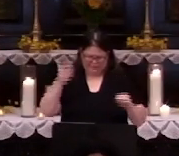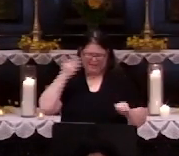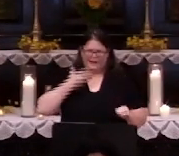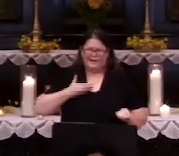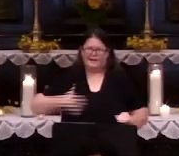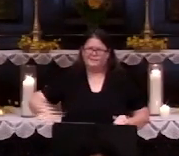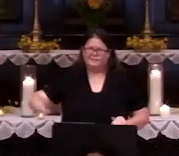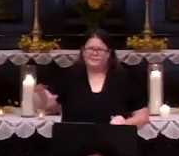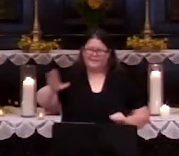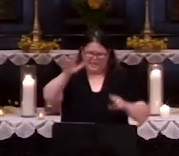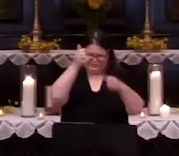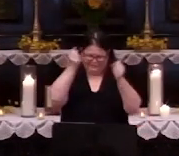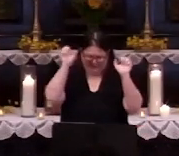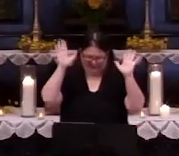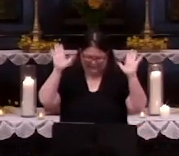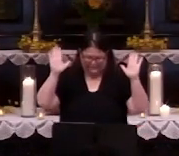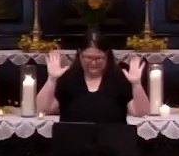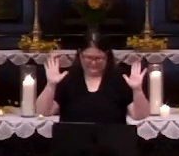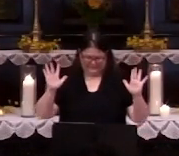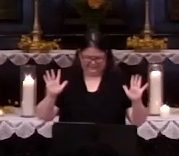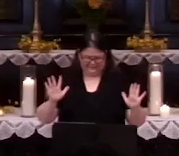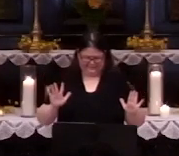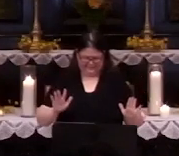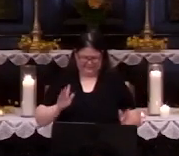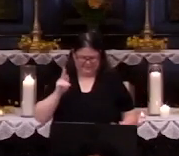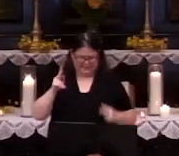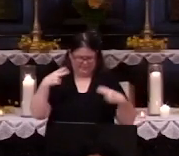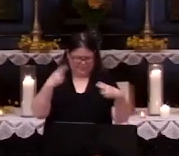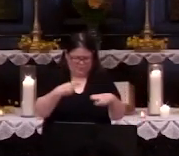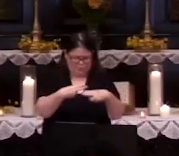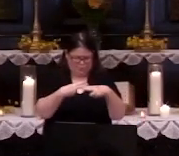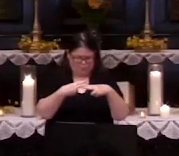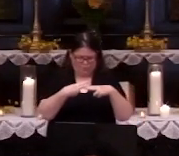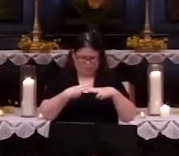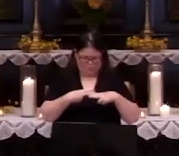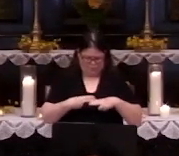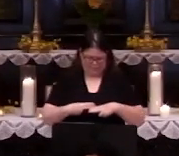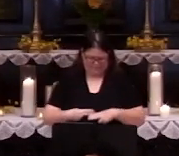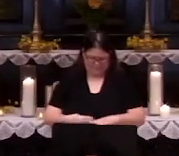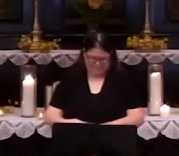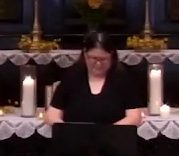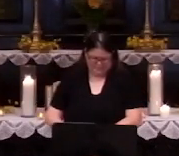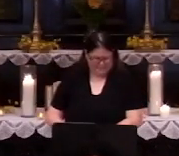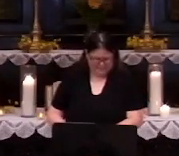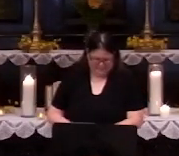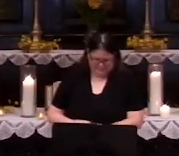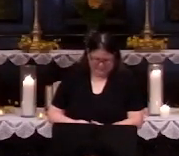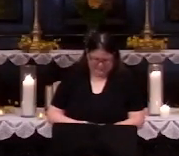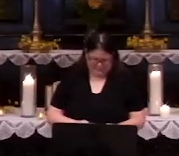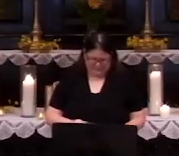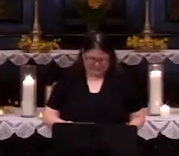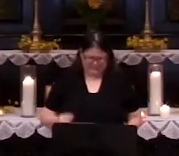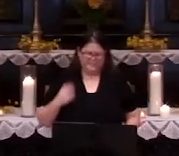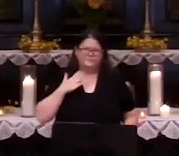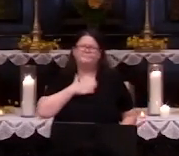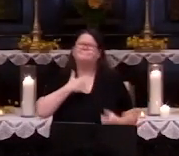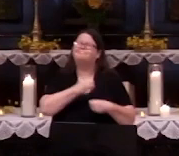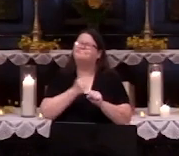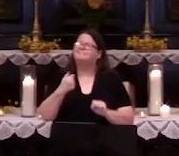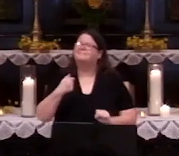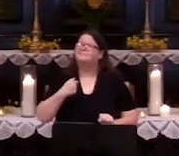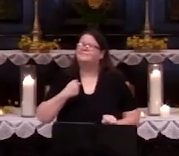I'm their savior, that's what they call me. So Lauren, but call me.